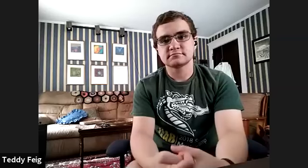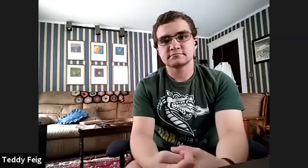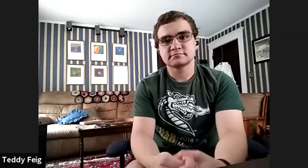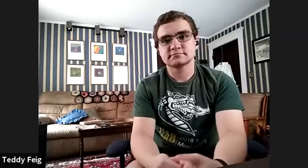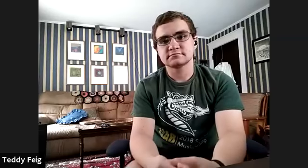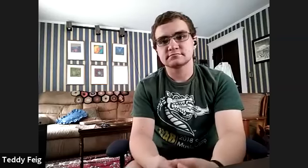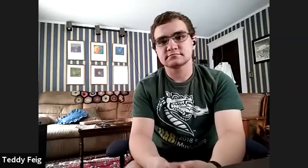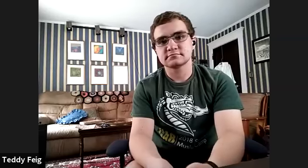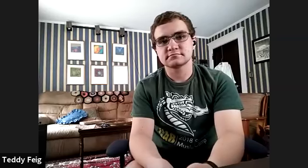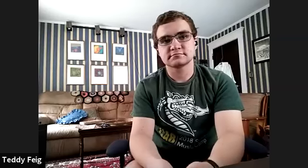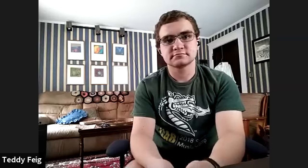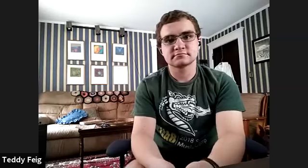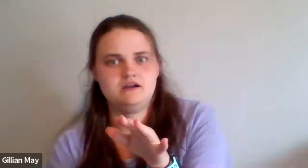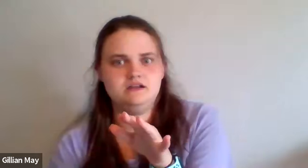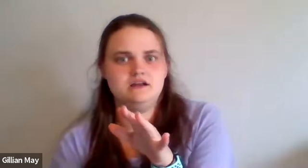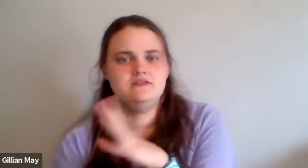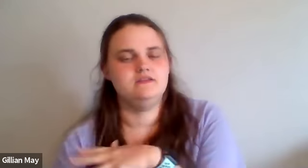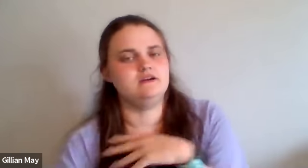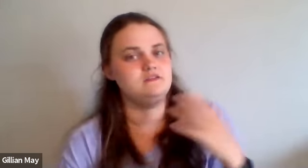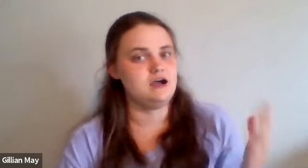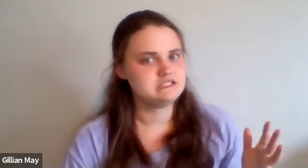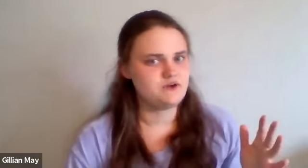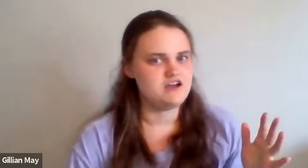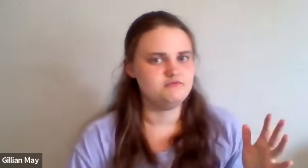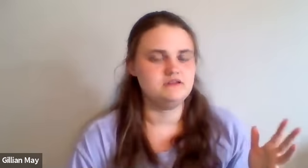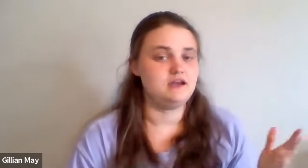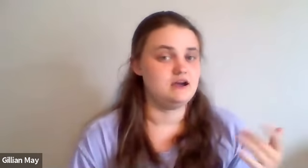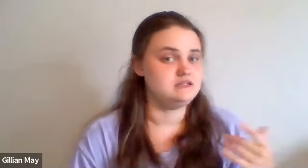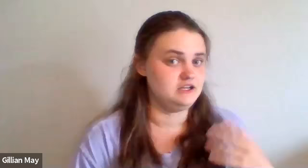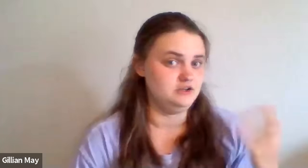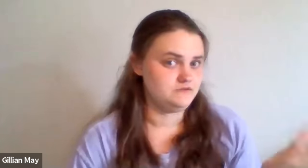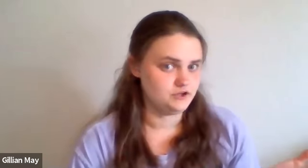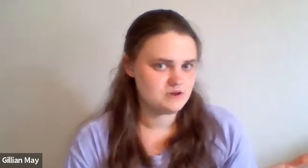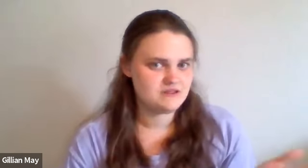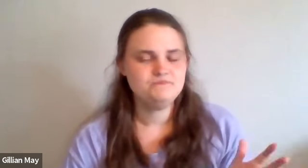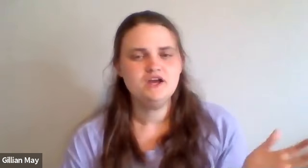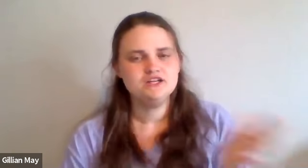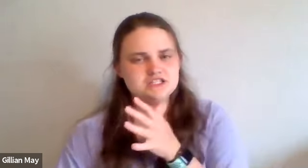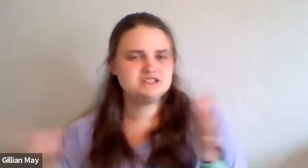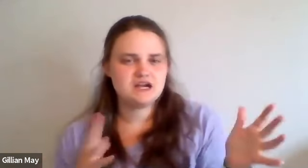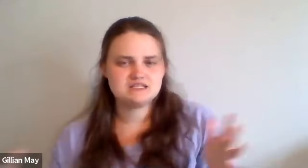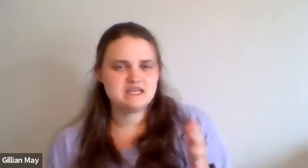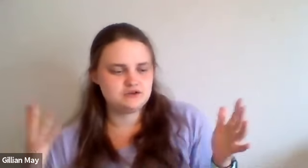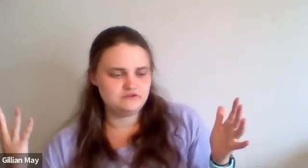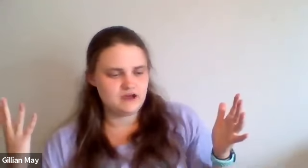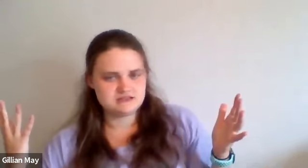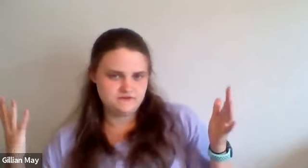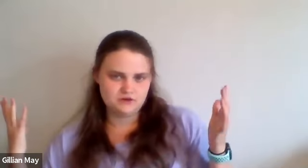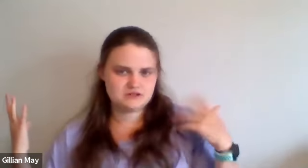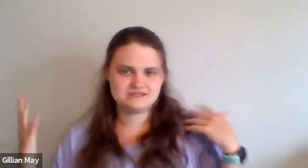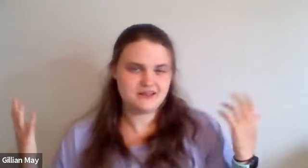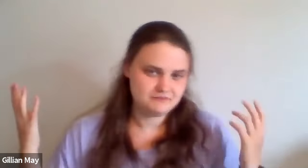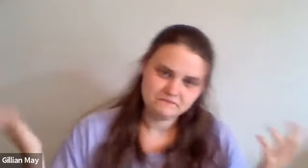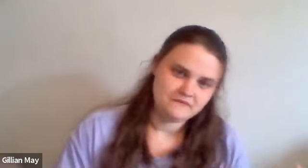like I fingerspell it, you guys sign it, and then like the last 5 be like I sign it, you fingerspell it, just to kind of see how you guys feel. Because like